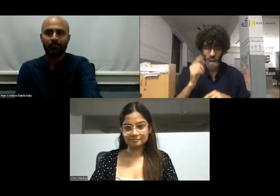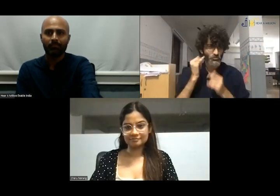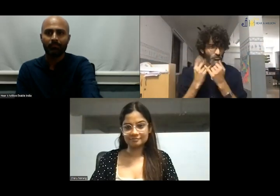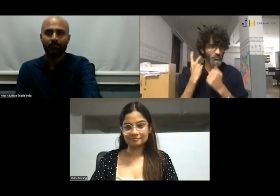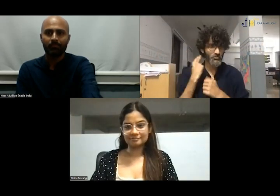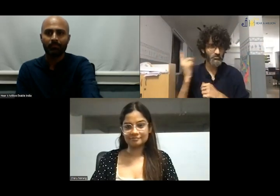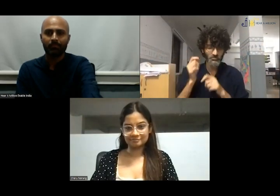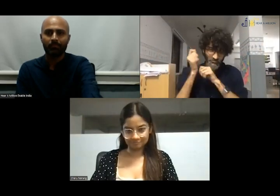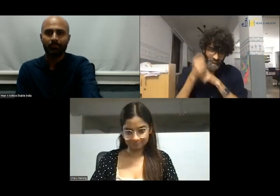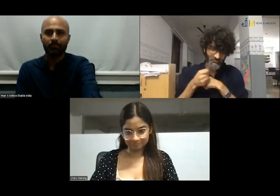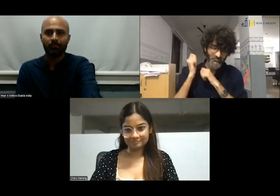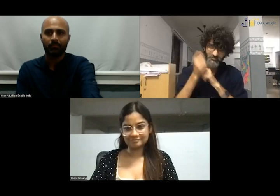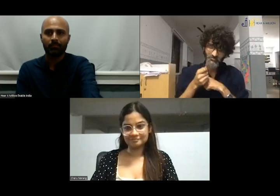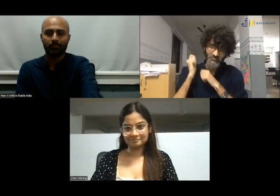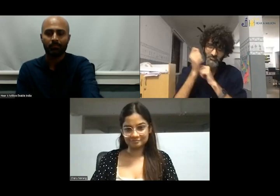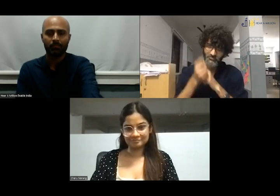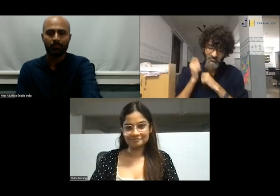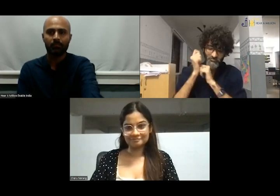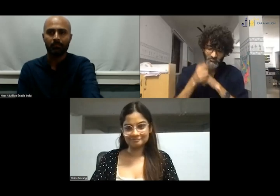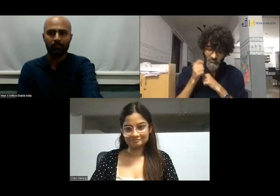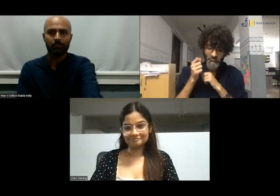In a sea,